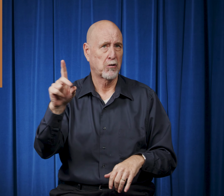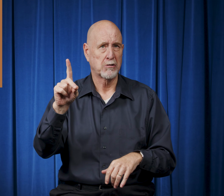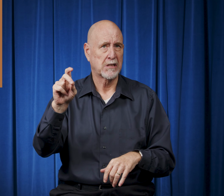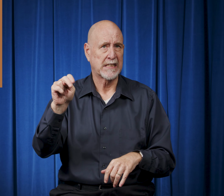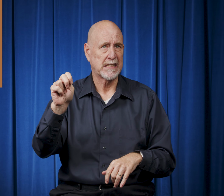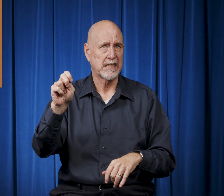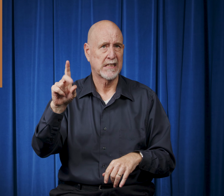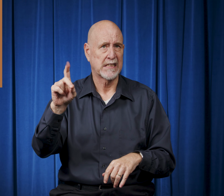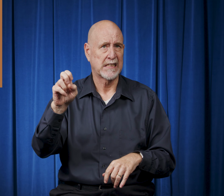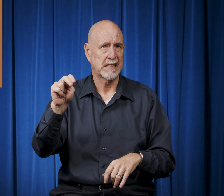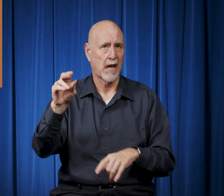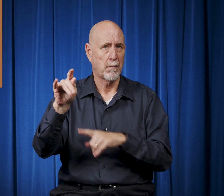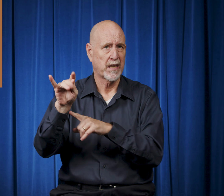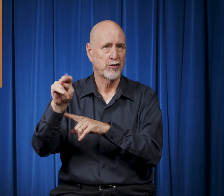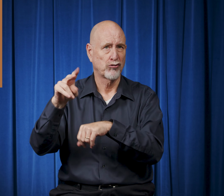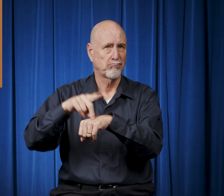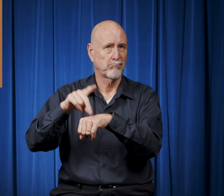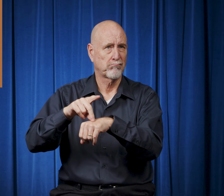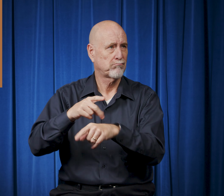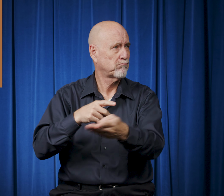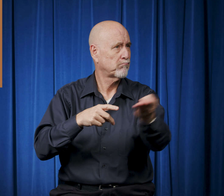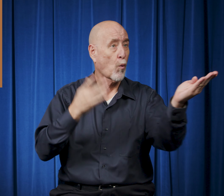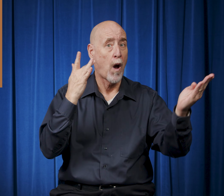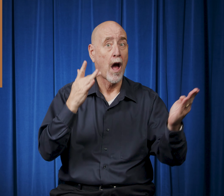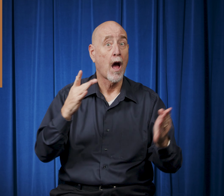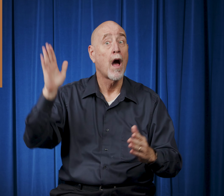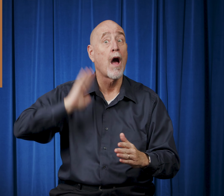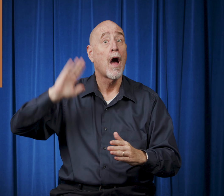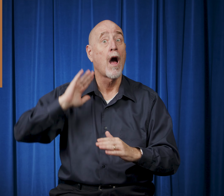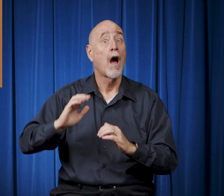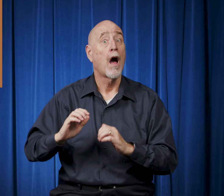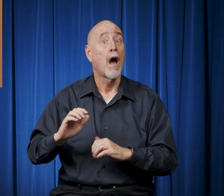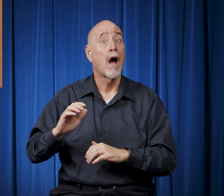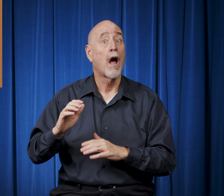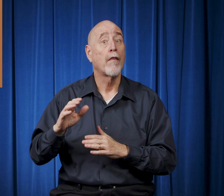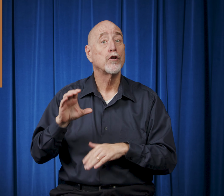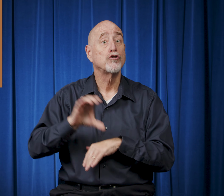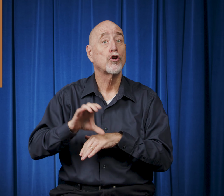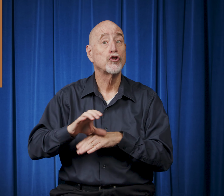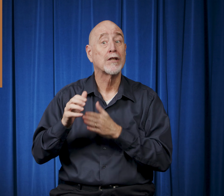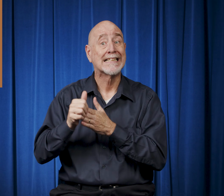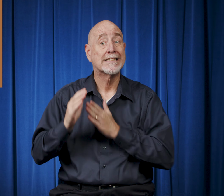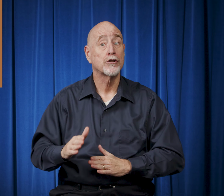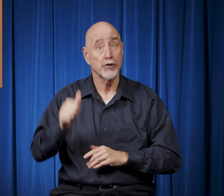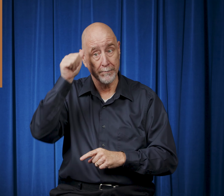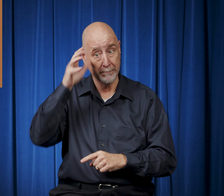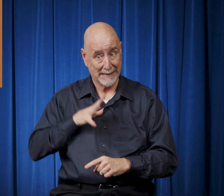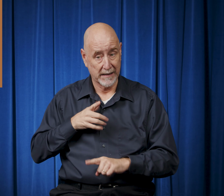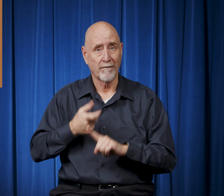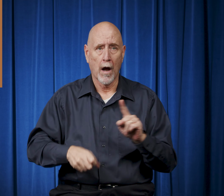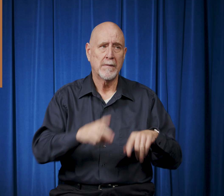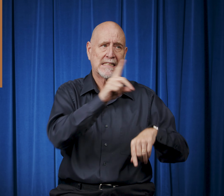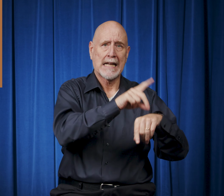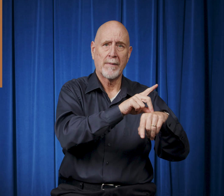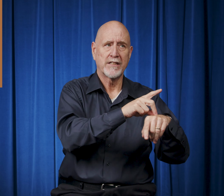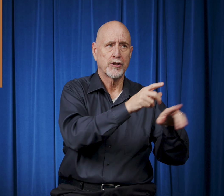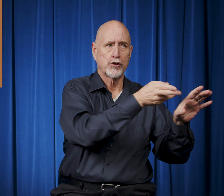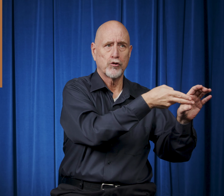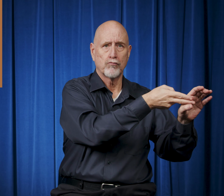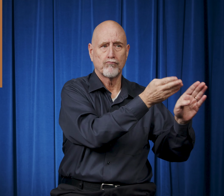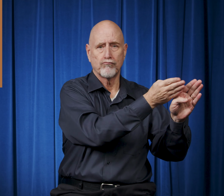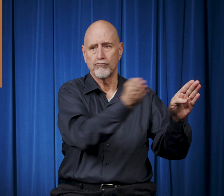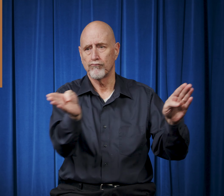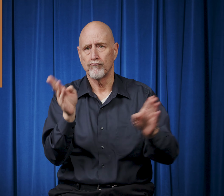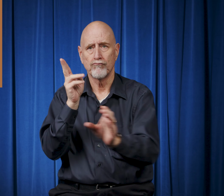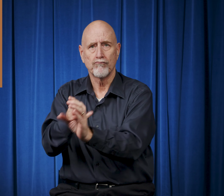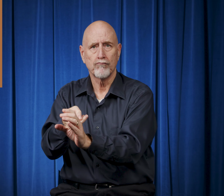that's because a few of our early leaders were men who came out of a denominational background. They were preachers such as